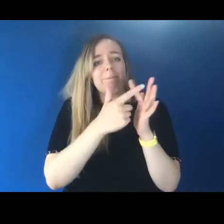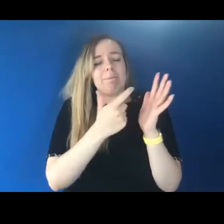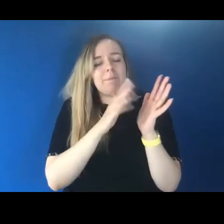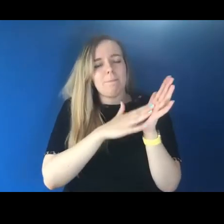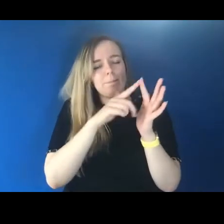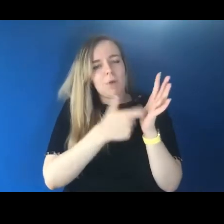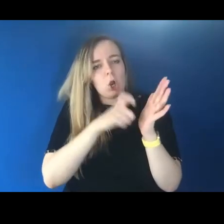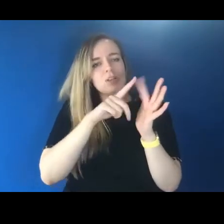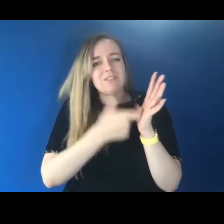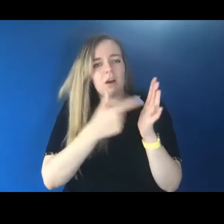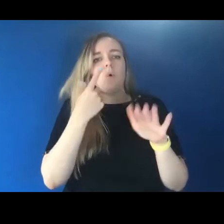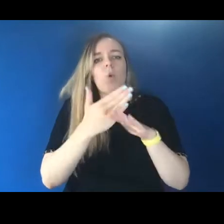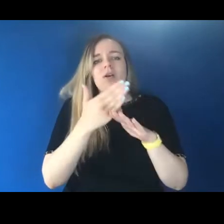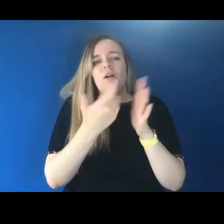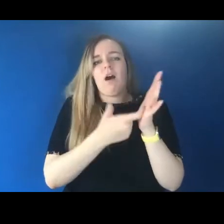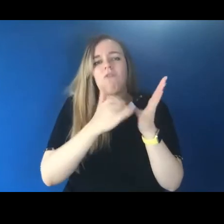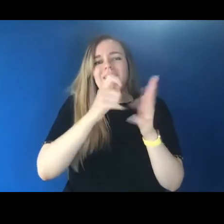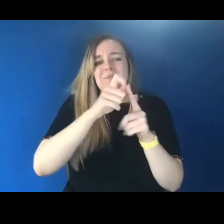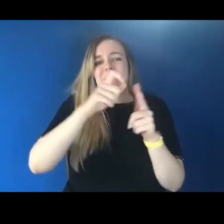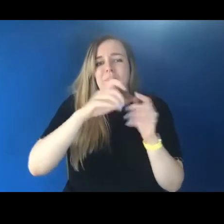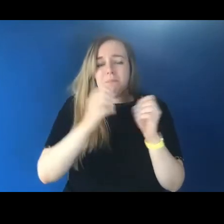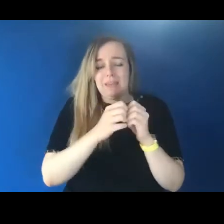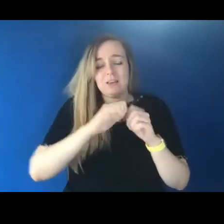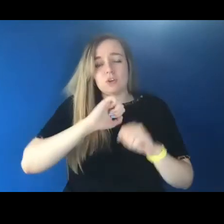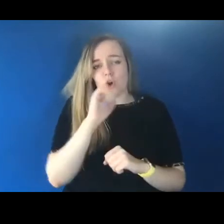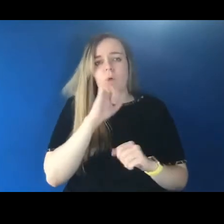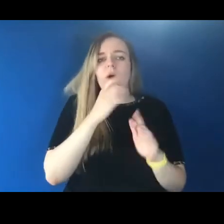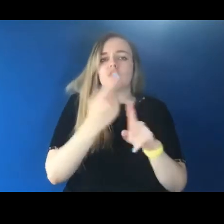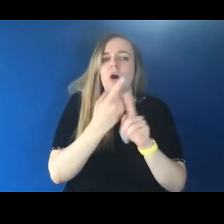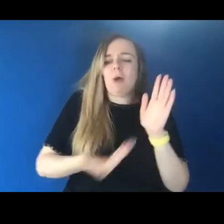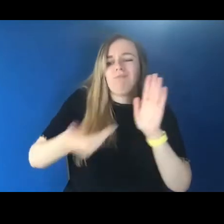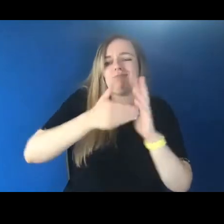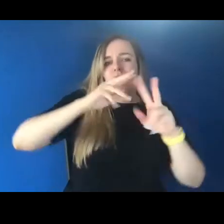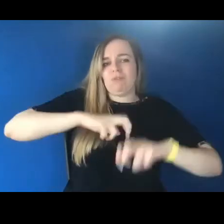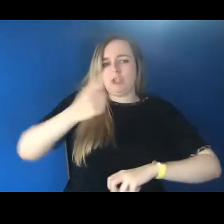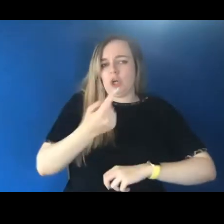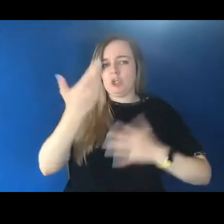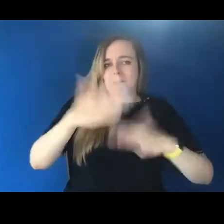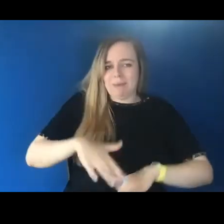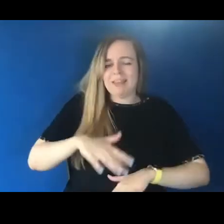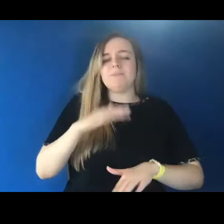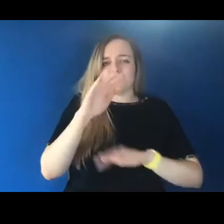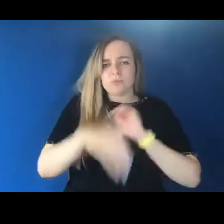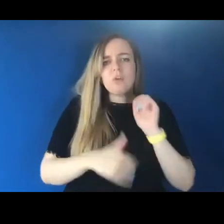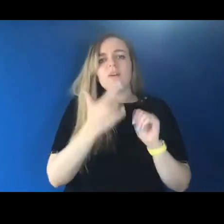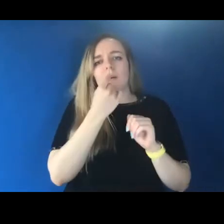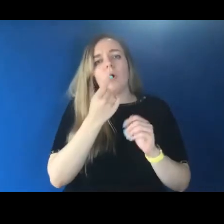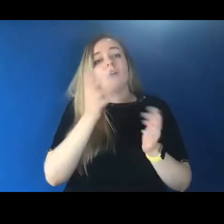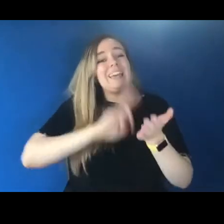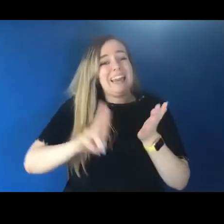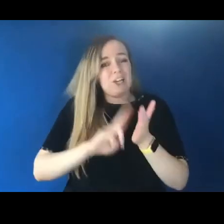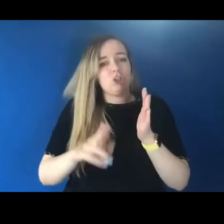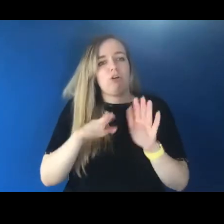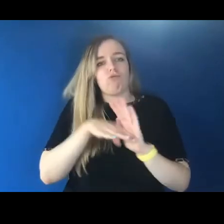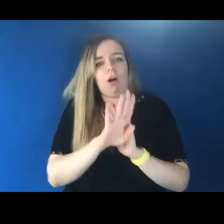at RSPB Scotland, who's going to talk about additional research that they have done on the potential for nature recovery jobs